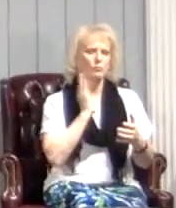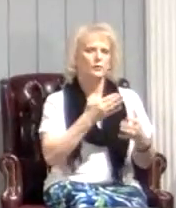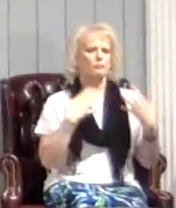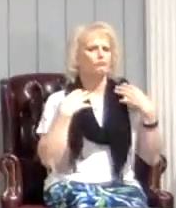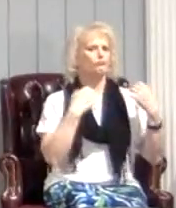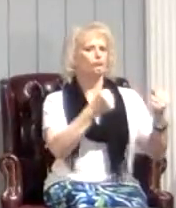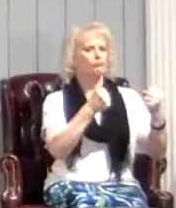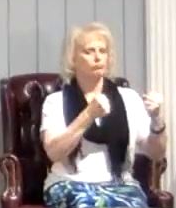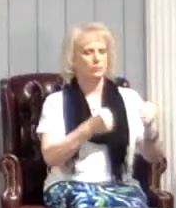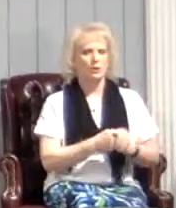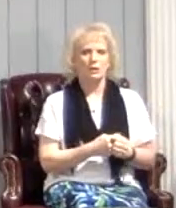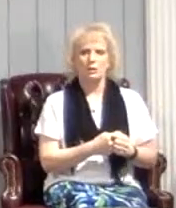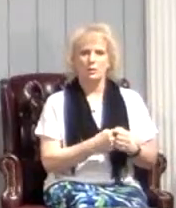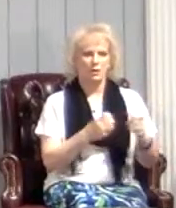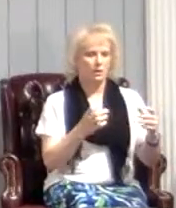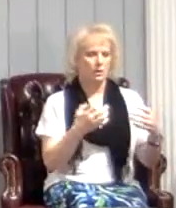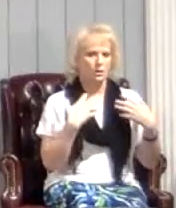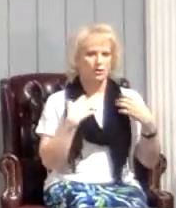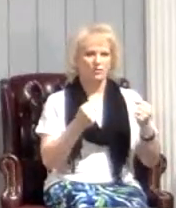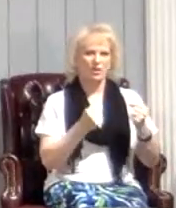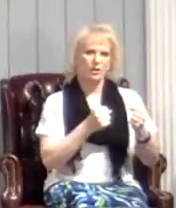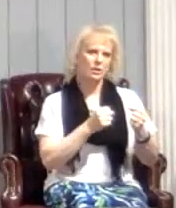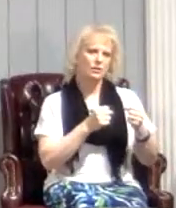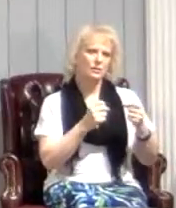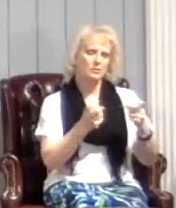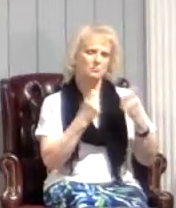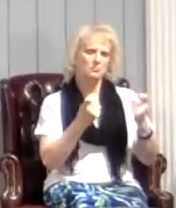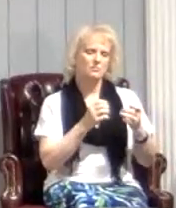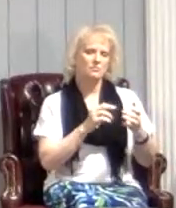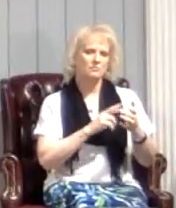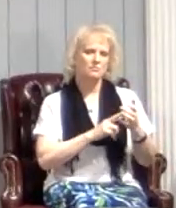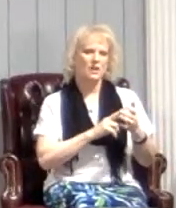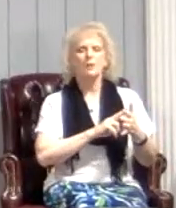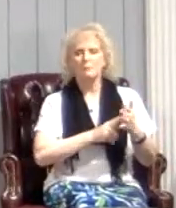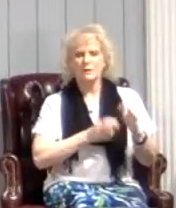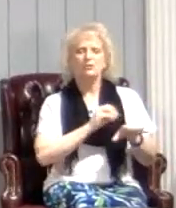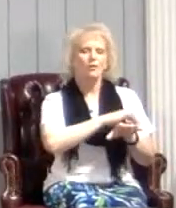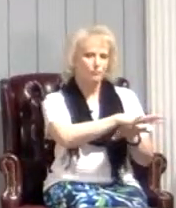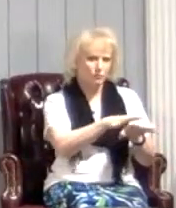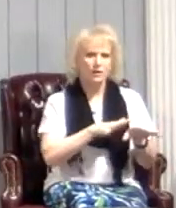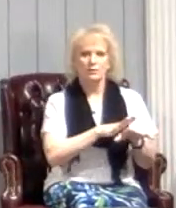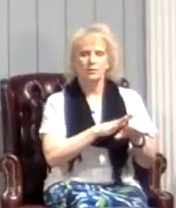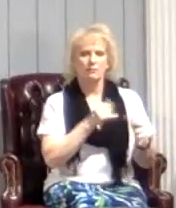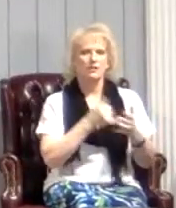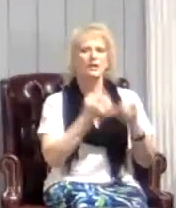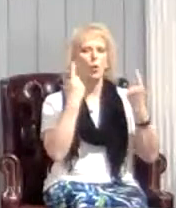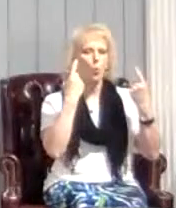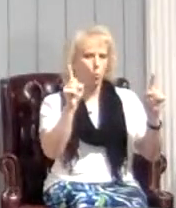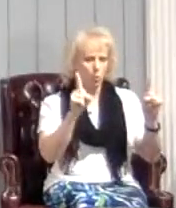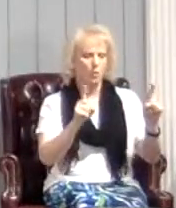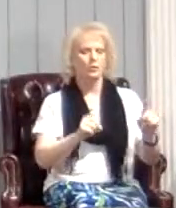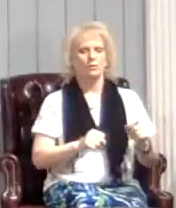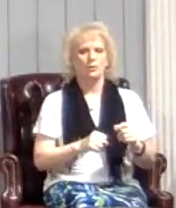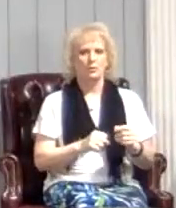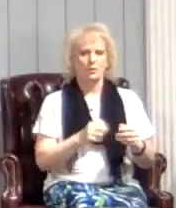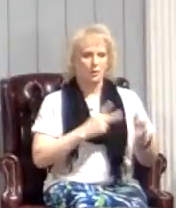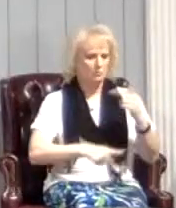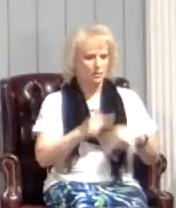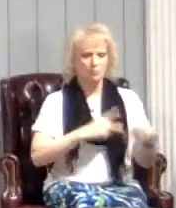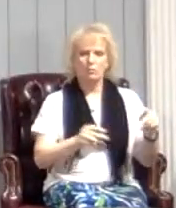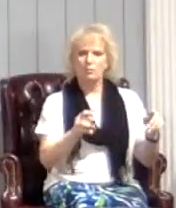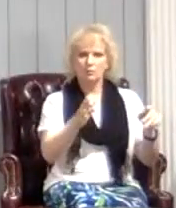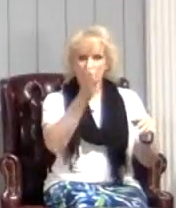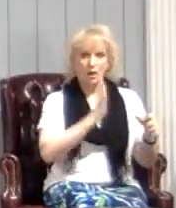valiant. Valiant means effective. It's going to work. The people of God are going to do